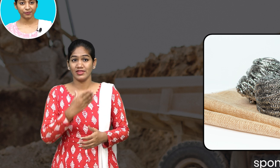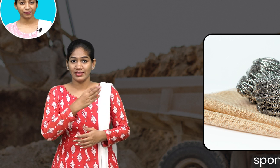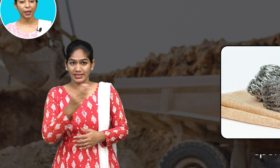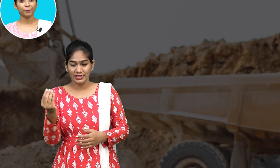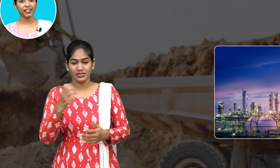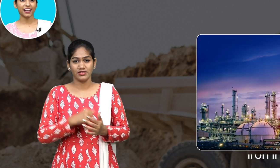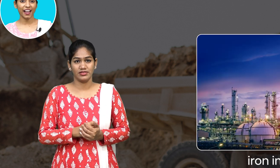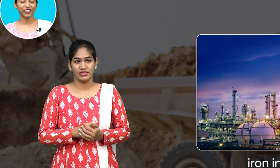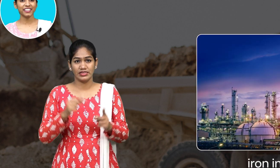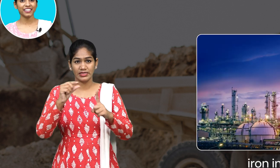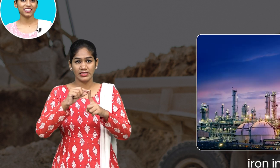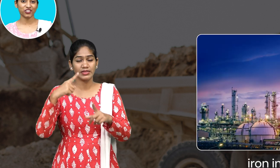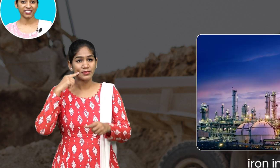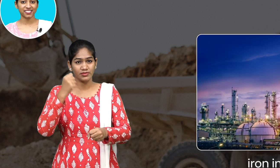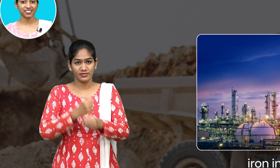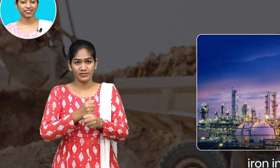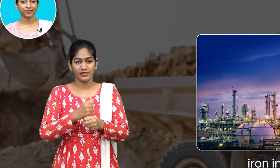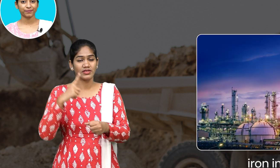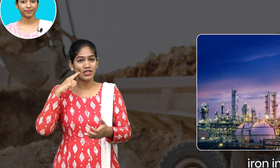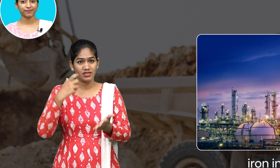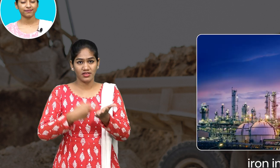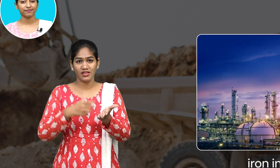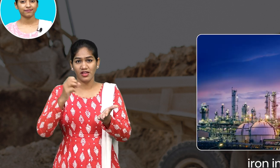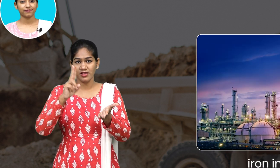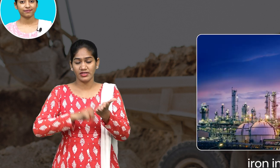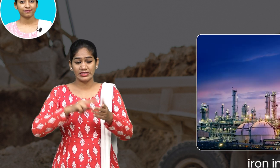and pig iron industries,